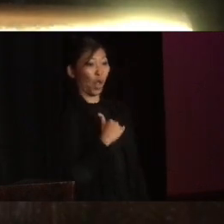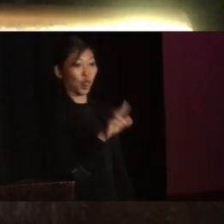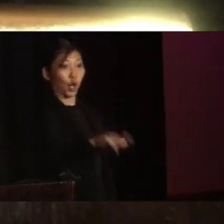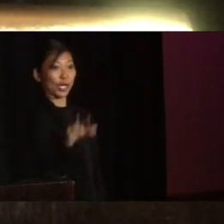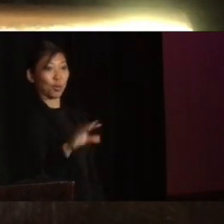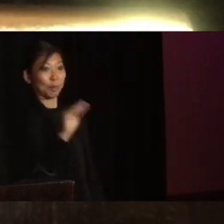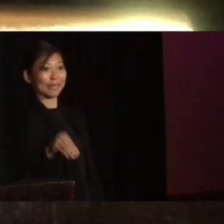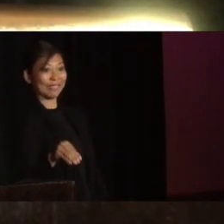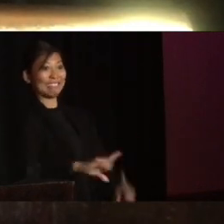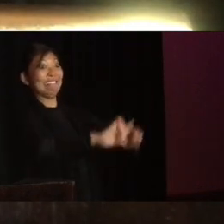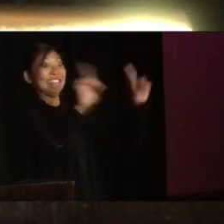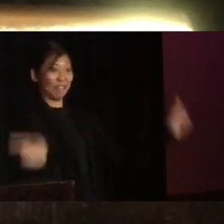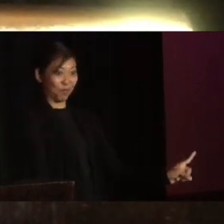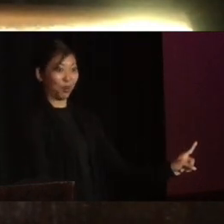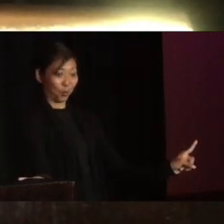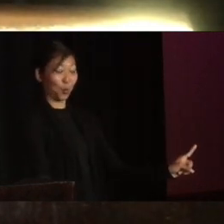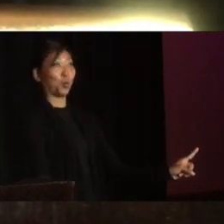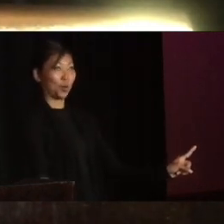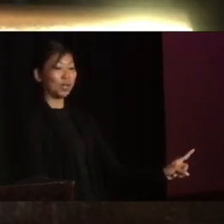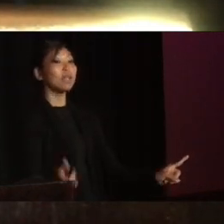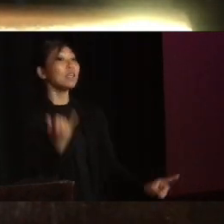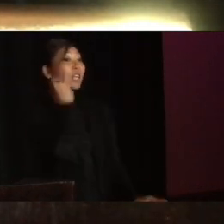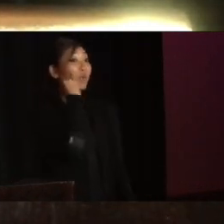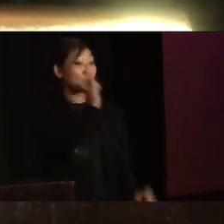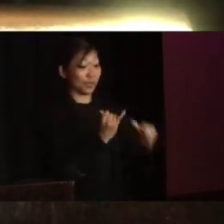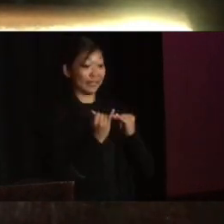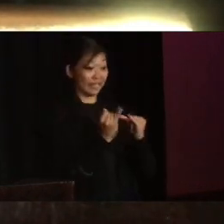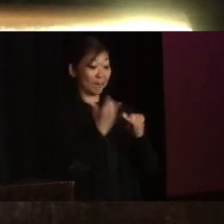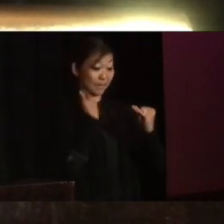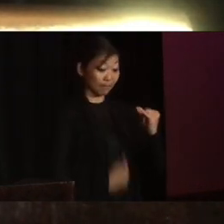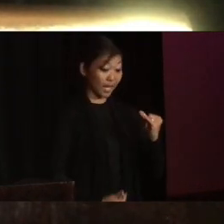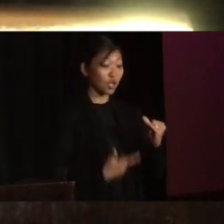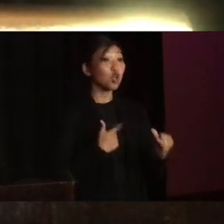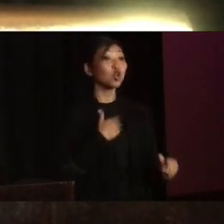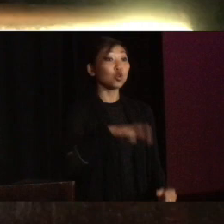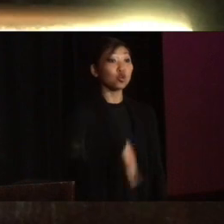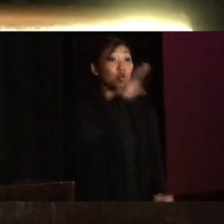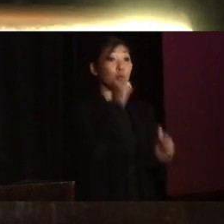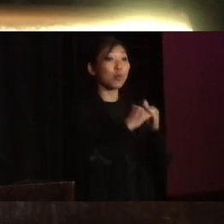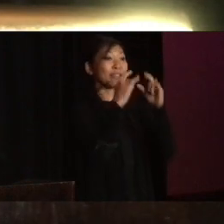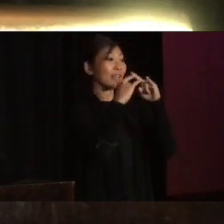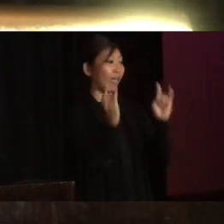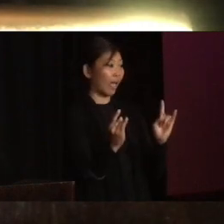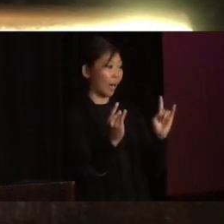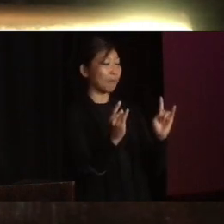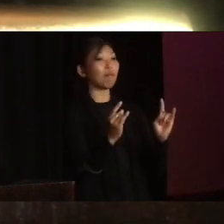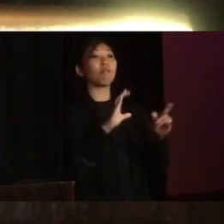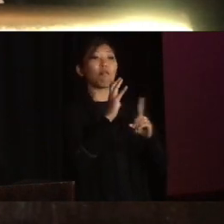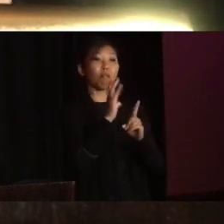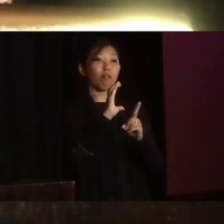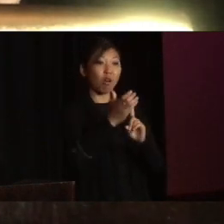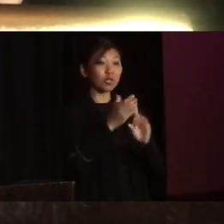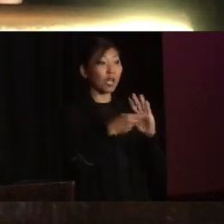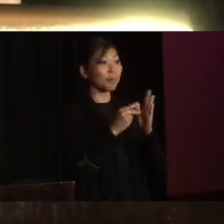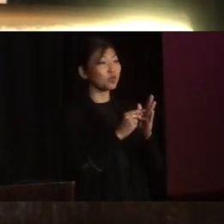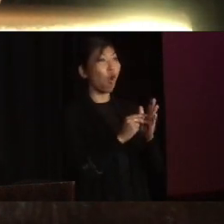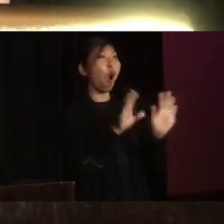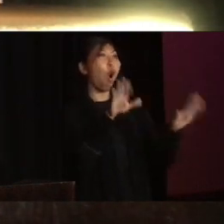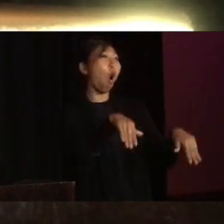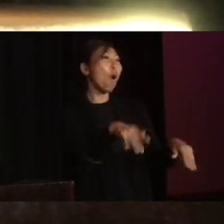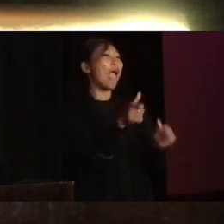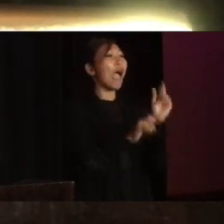So if you're like me and you grew up in camp culture, you think that everyone that is Korean is